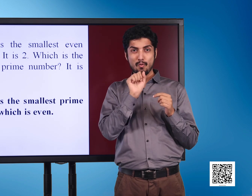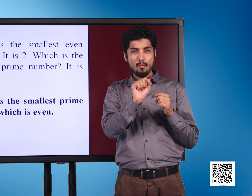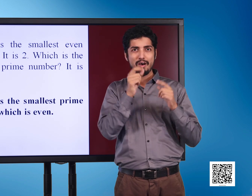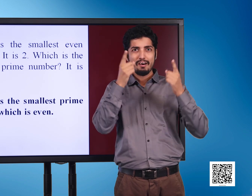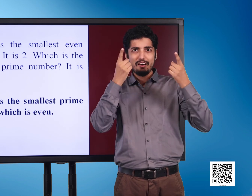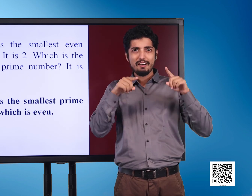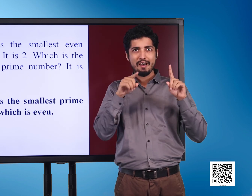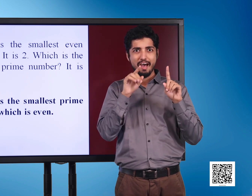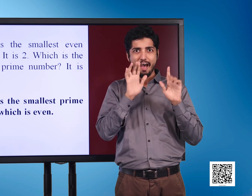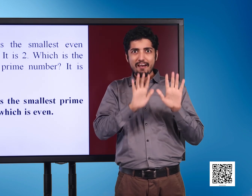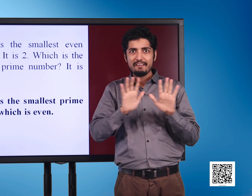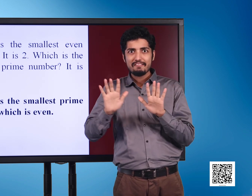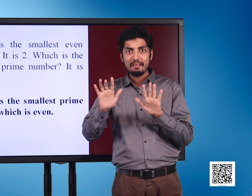2.